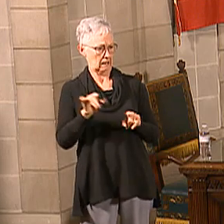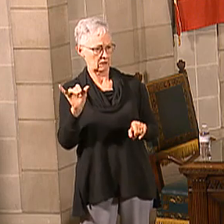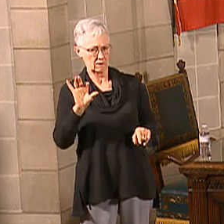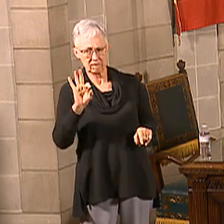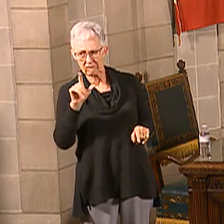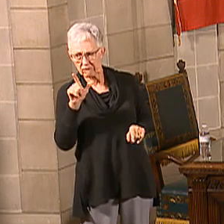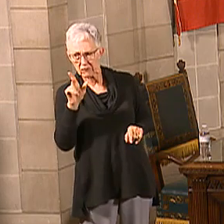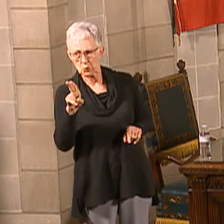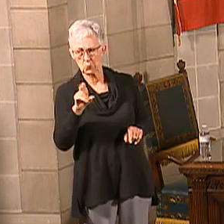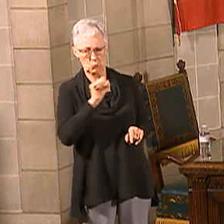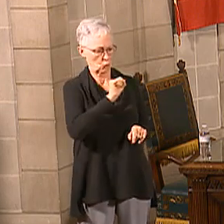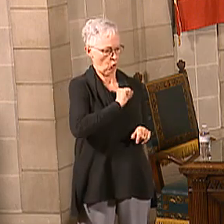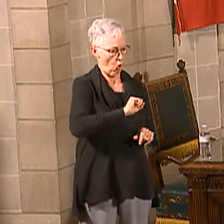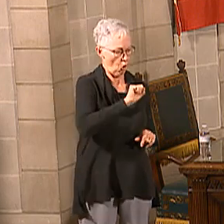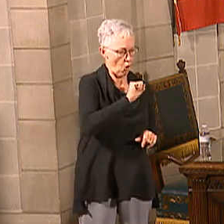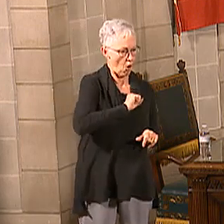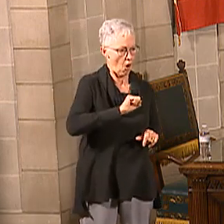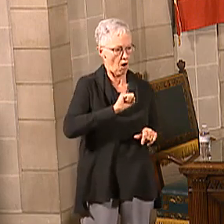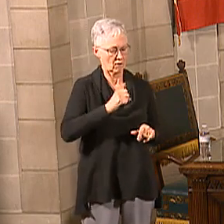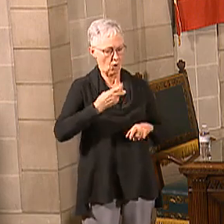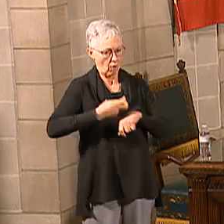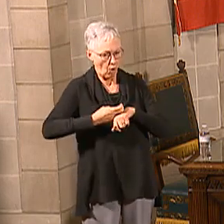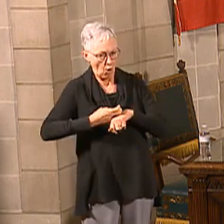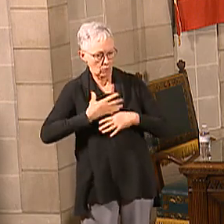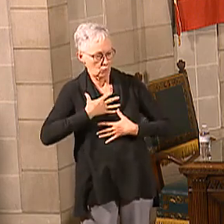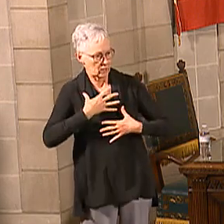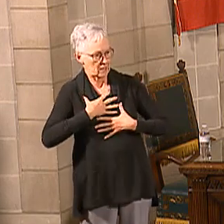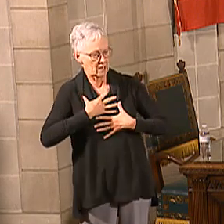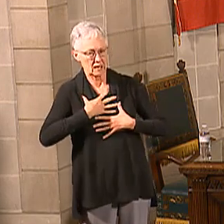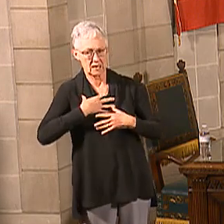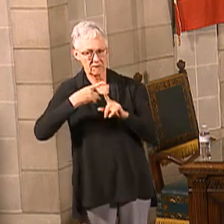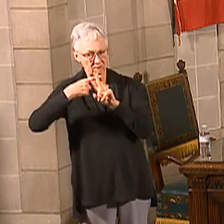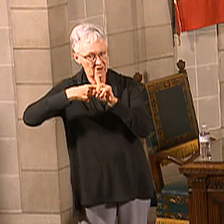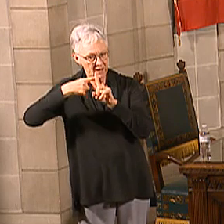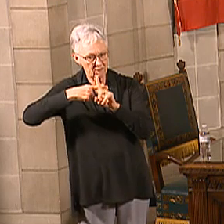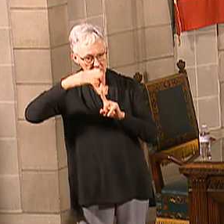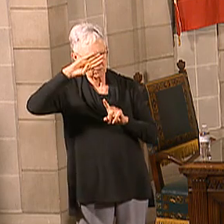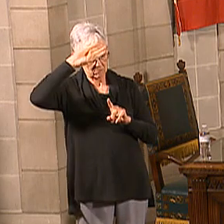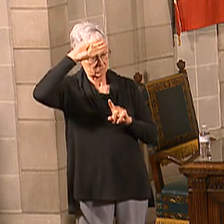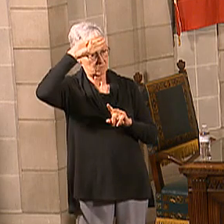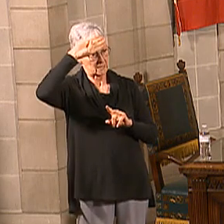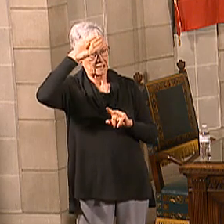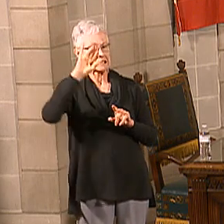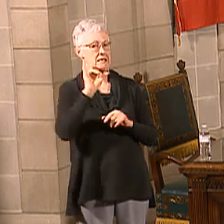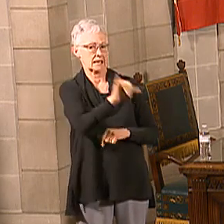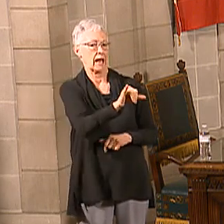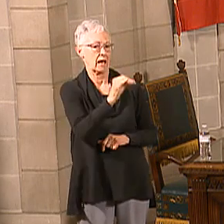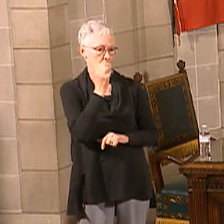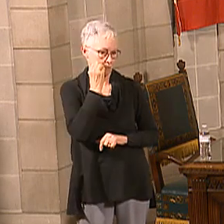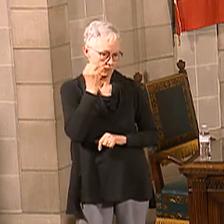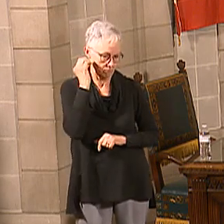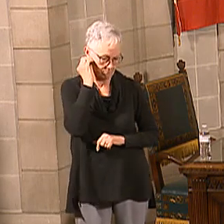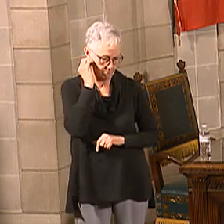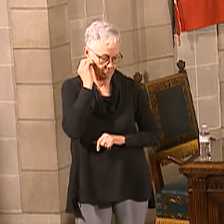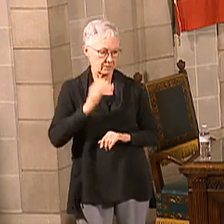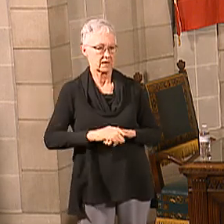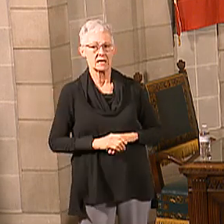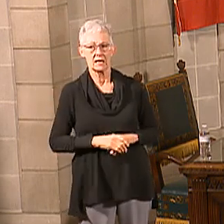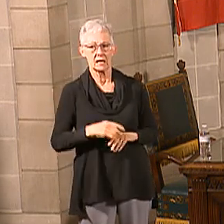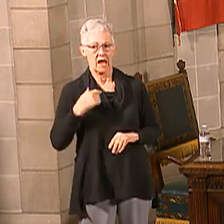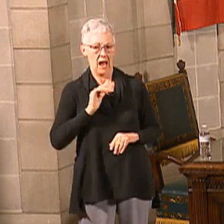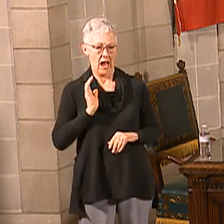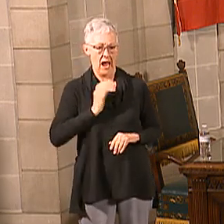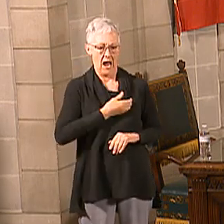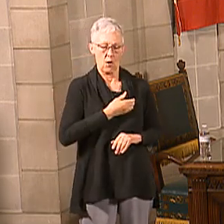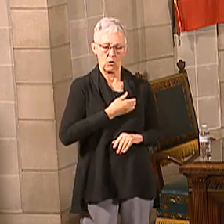cough, shortness of breath, fever, stay home. First thing you do is stay home. And if you're in one of our areas of a DHM, directed health